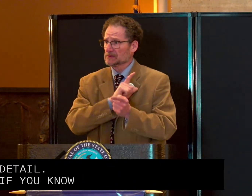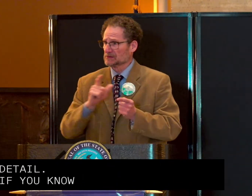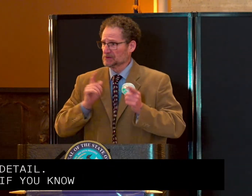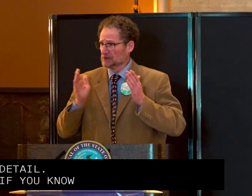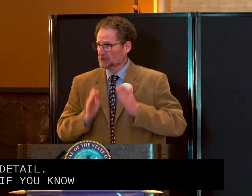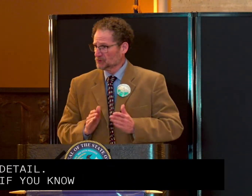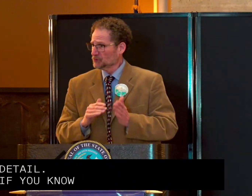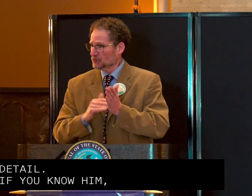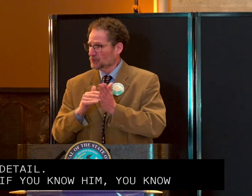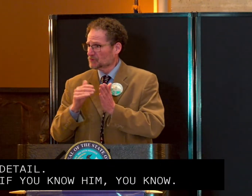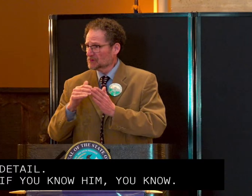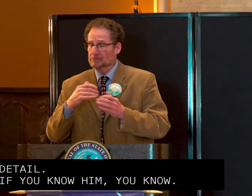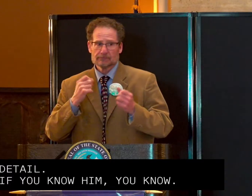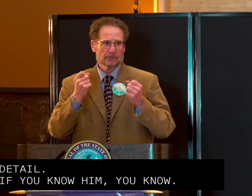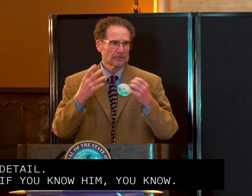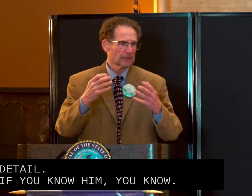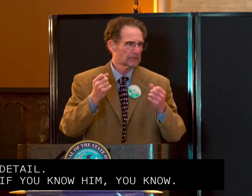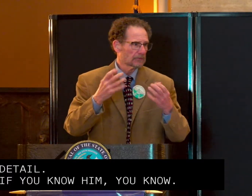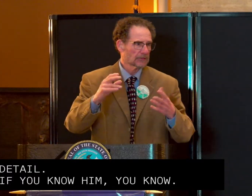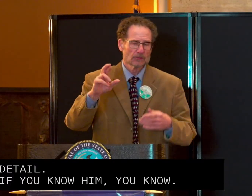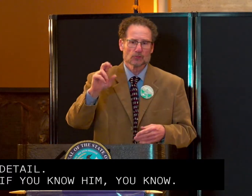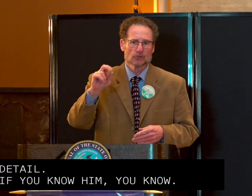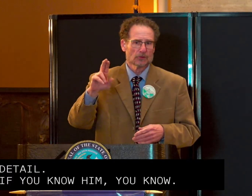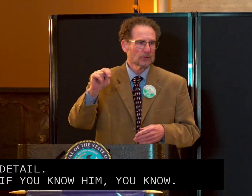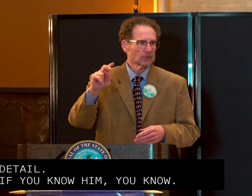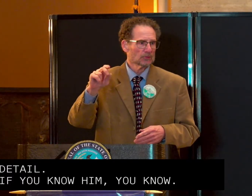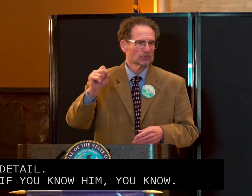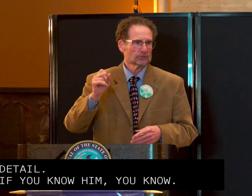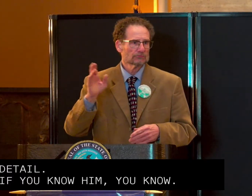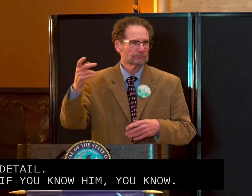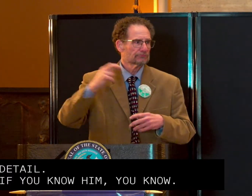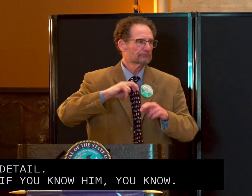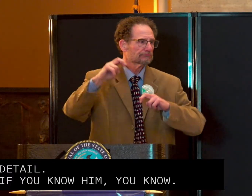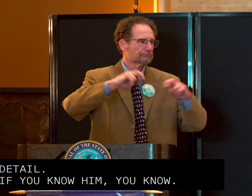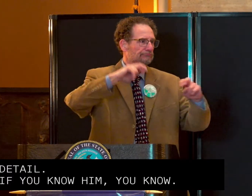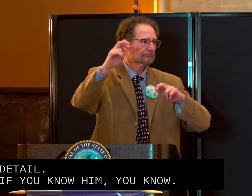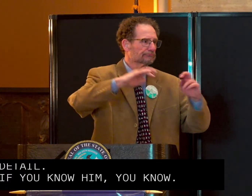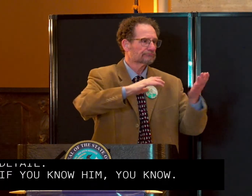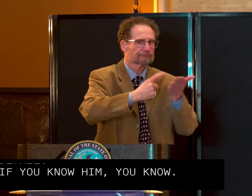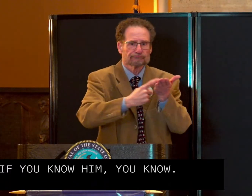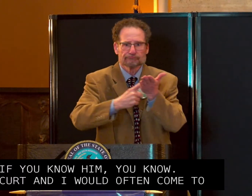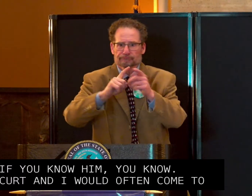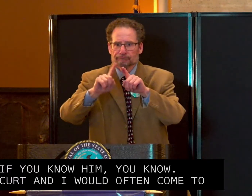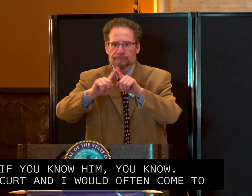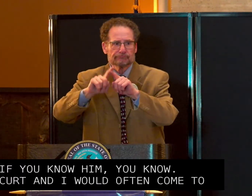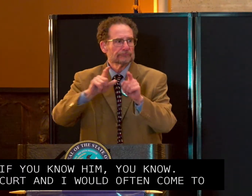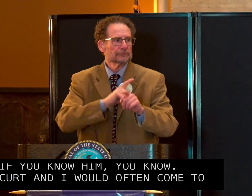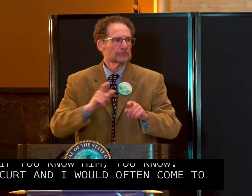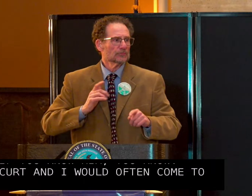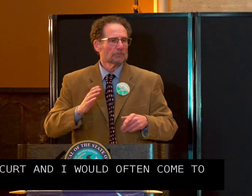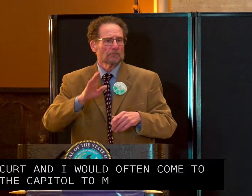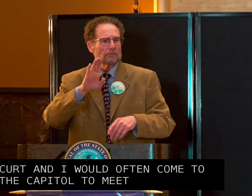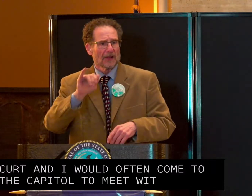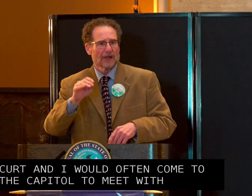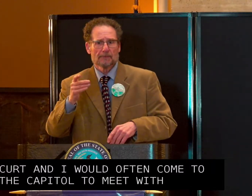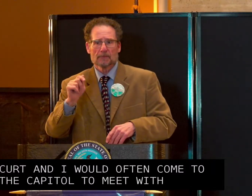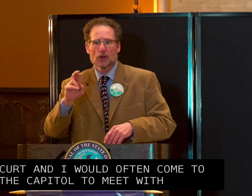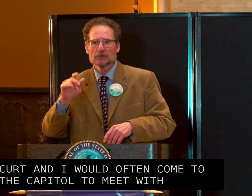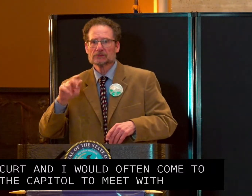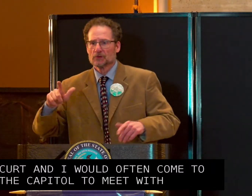Curt and I would often come to the Capitol to meet with legislators. We spent a lot of time on the